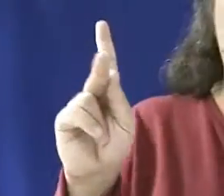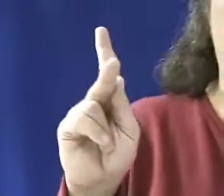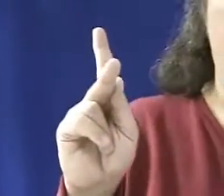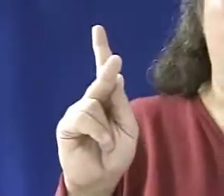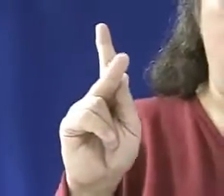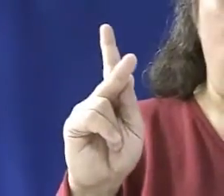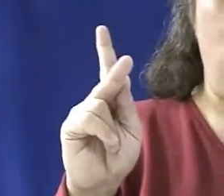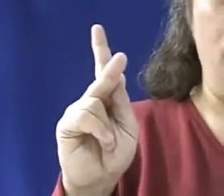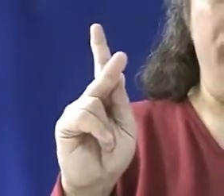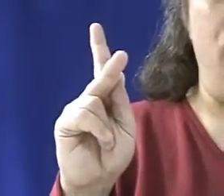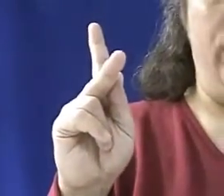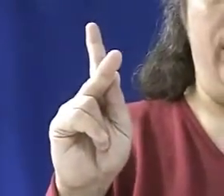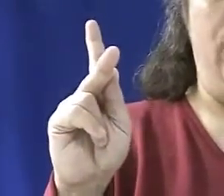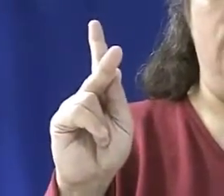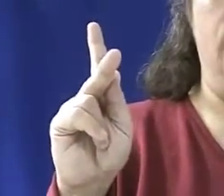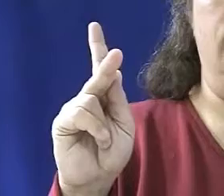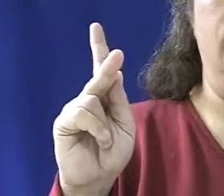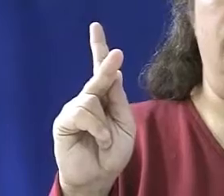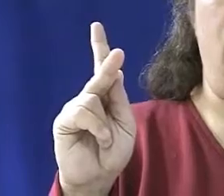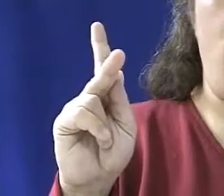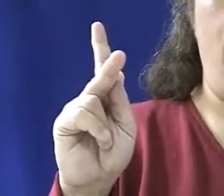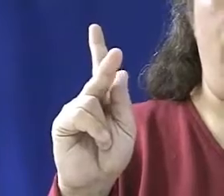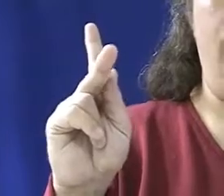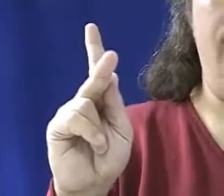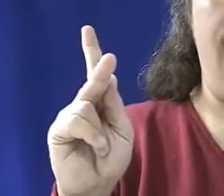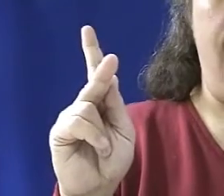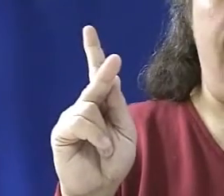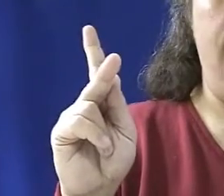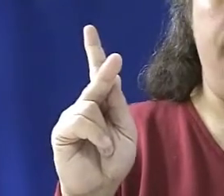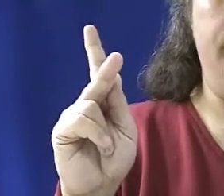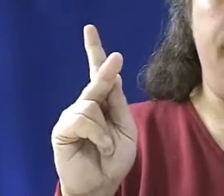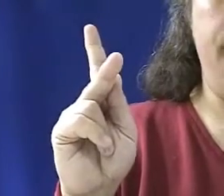There it is from the normal viewing angle in a word. K.